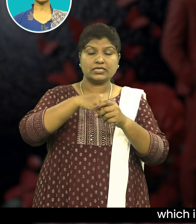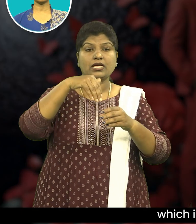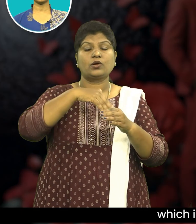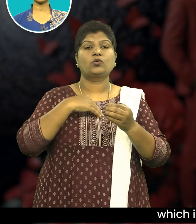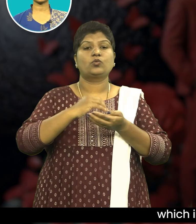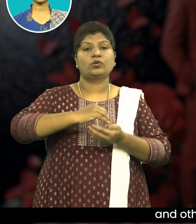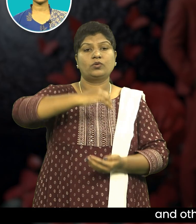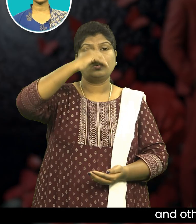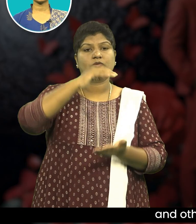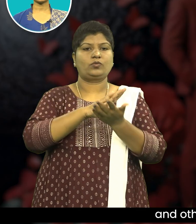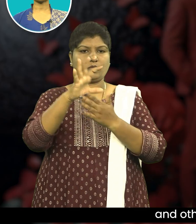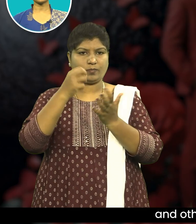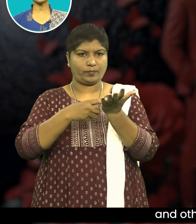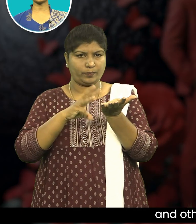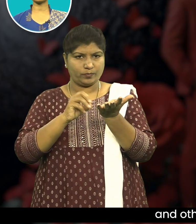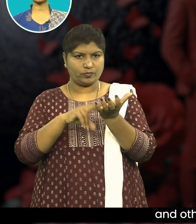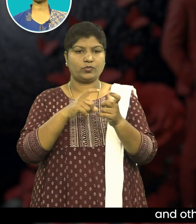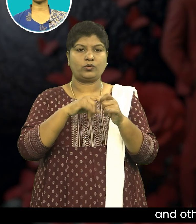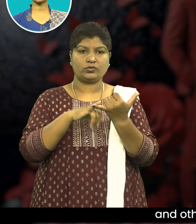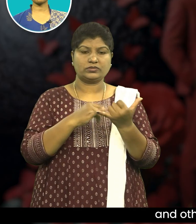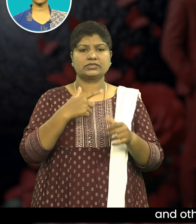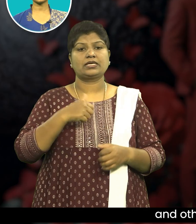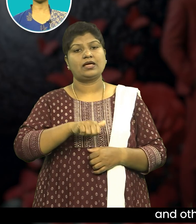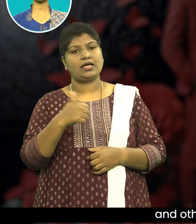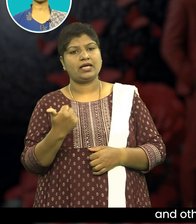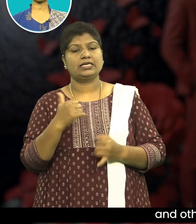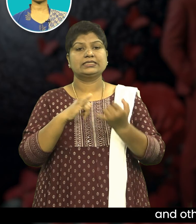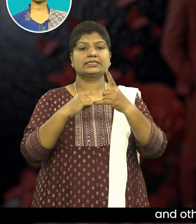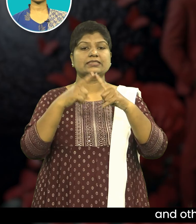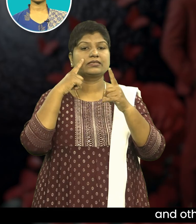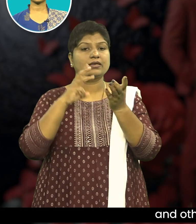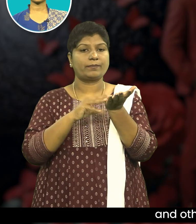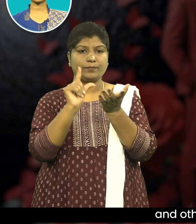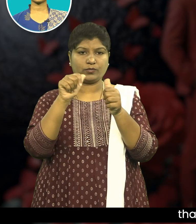hormone and other stimulating hormones